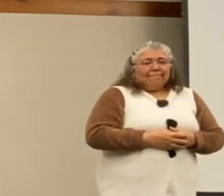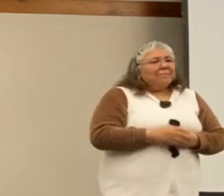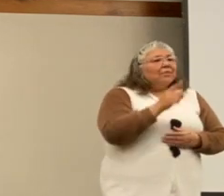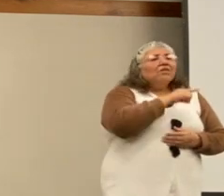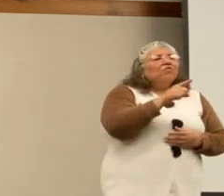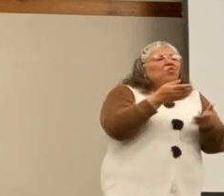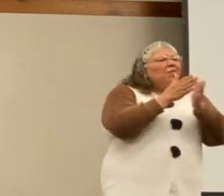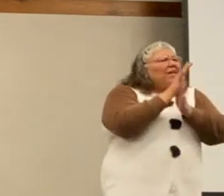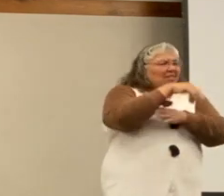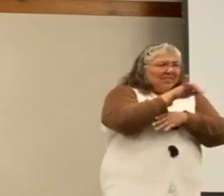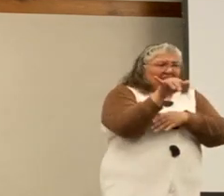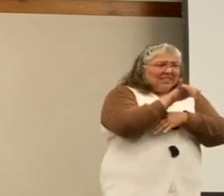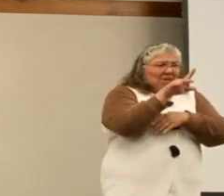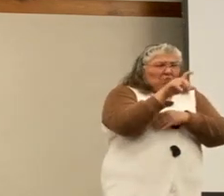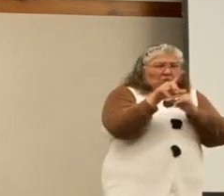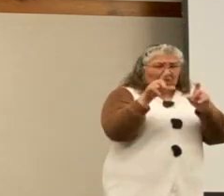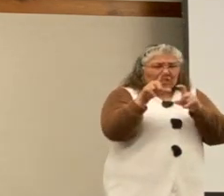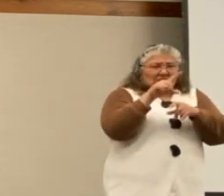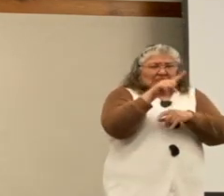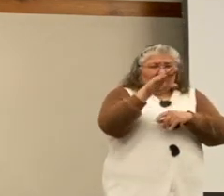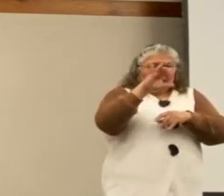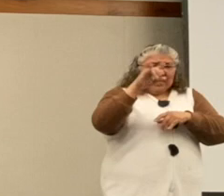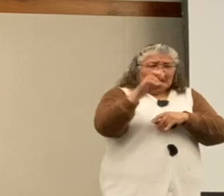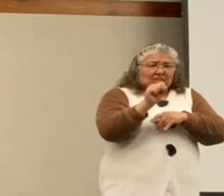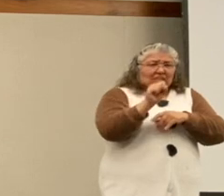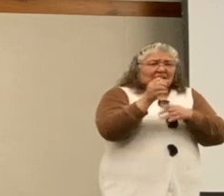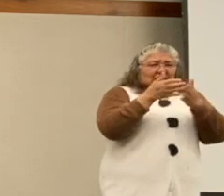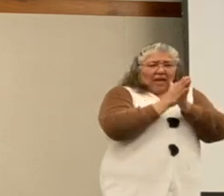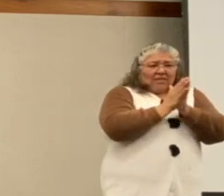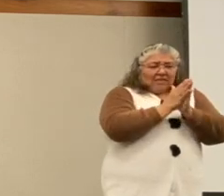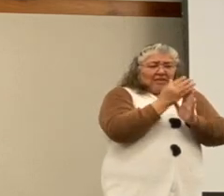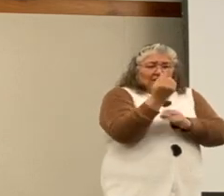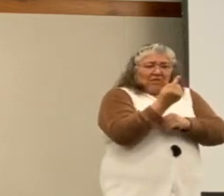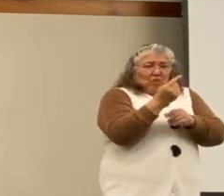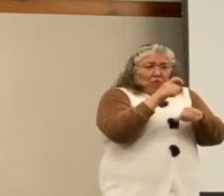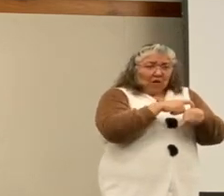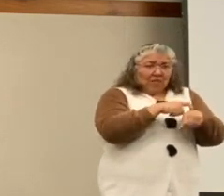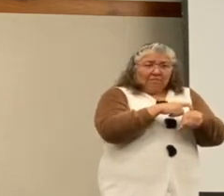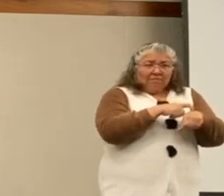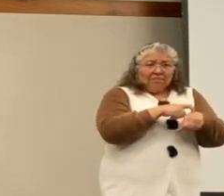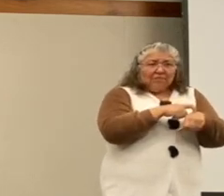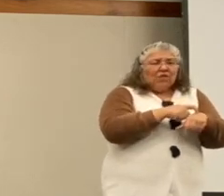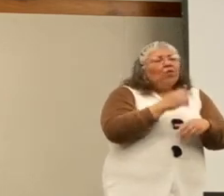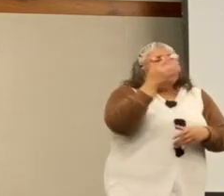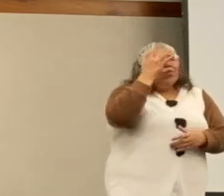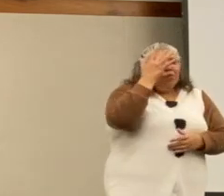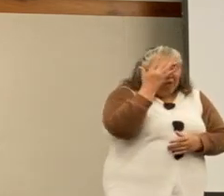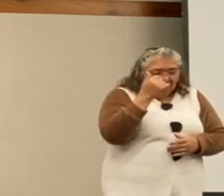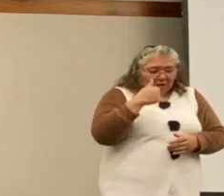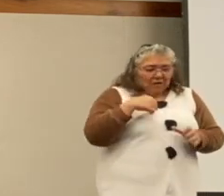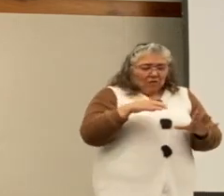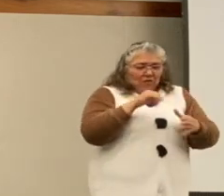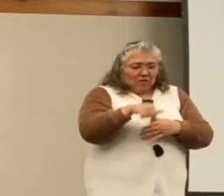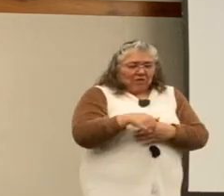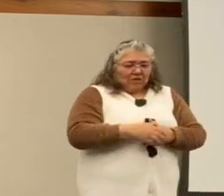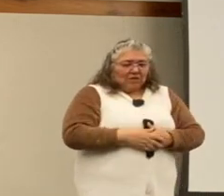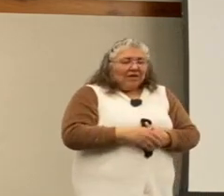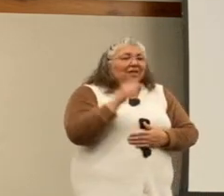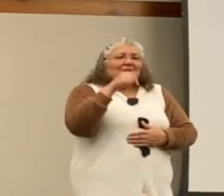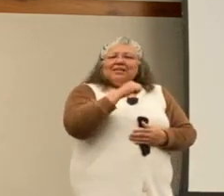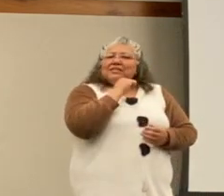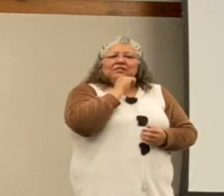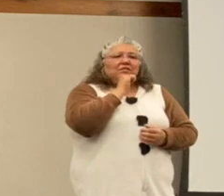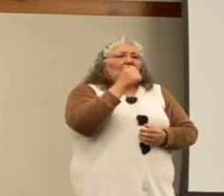Have you been asking these same questions that maybe Zacchaeus is asking in his alone time? Why did I do this? This is